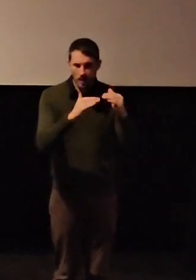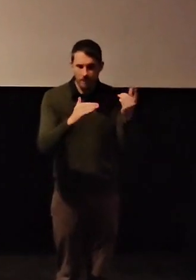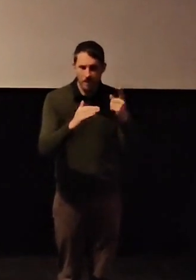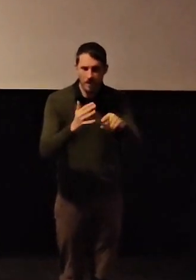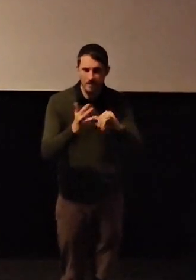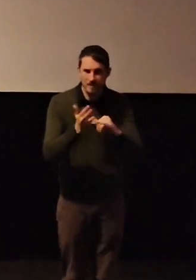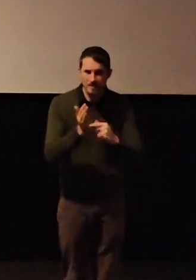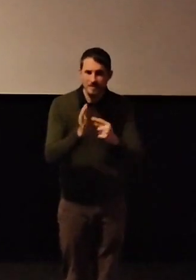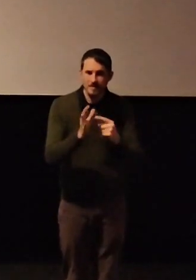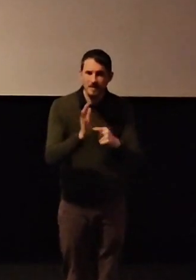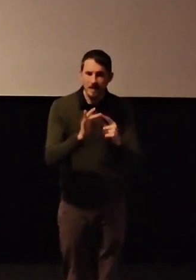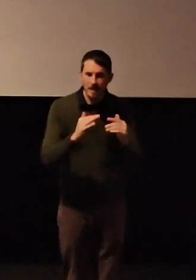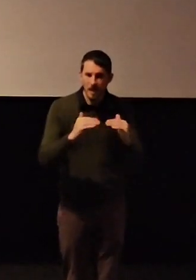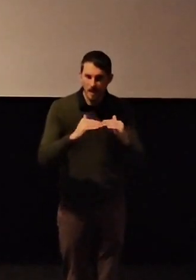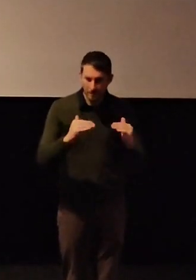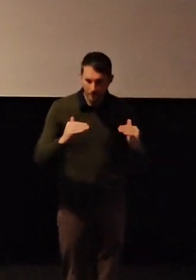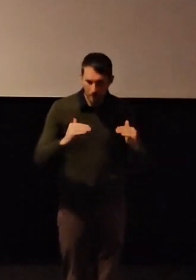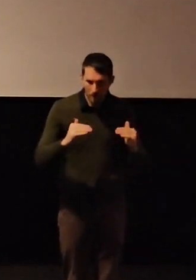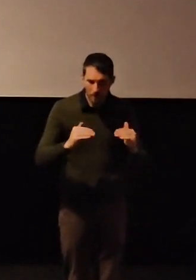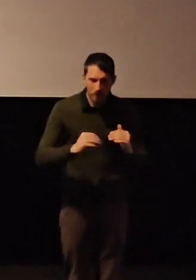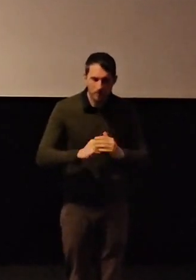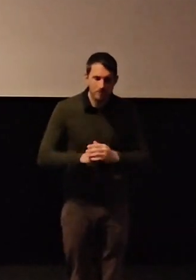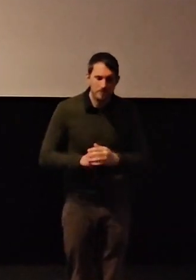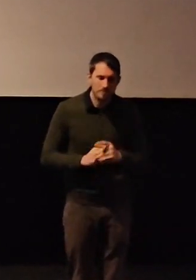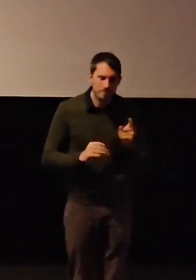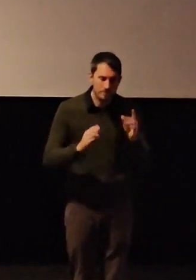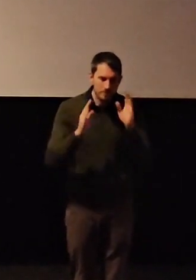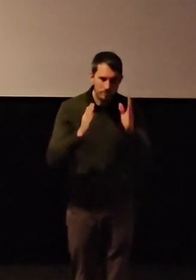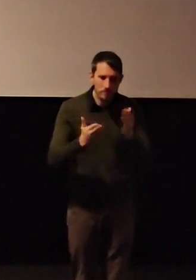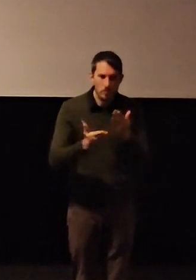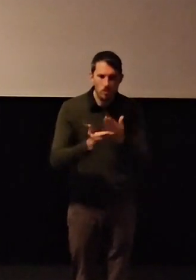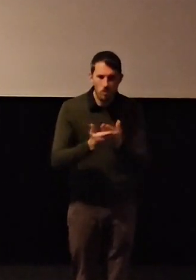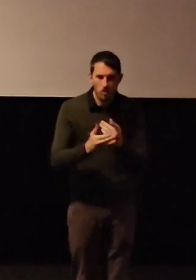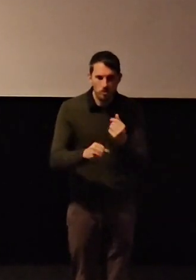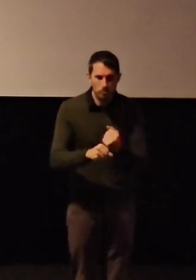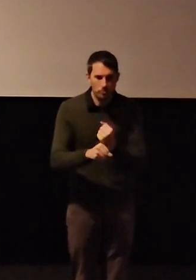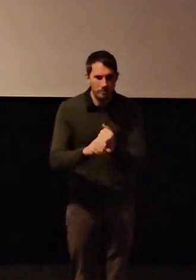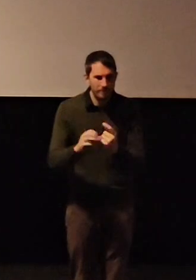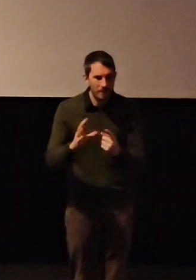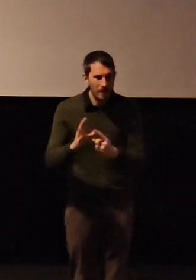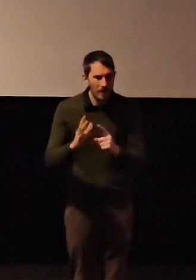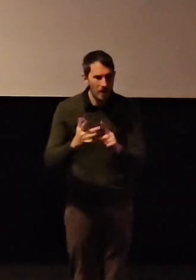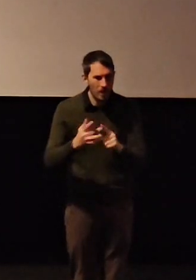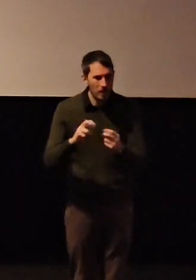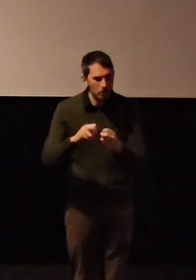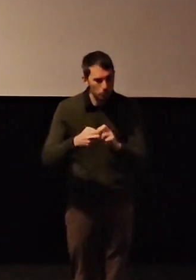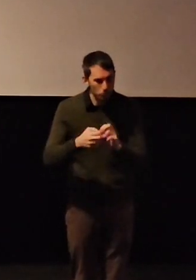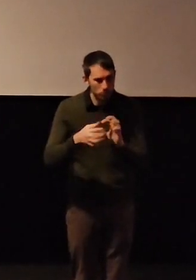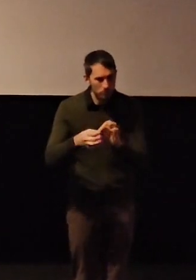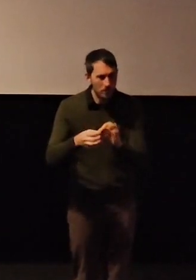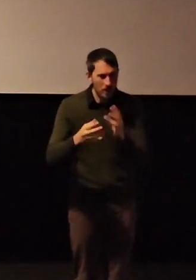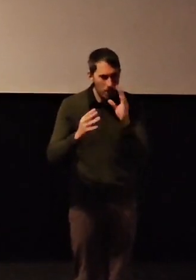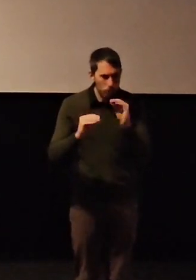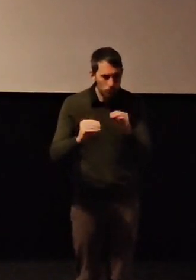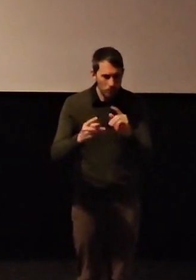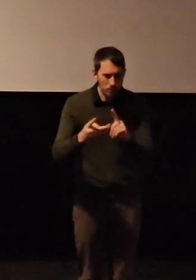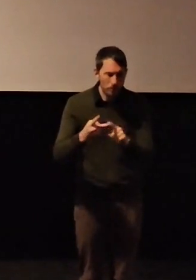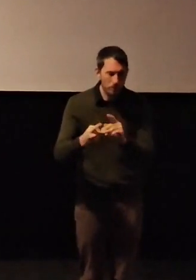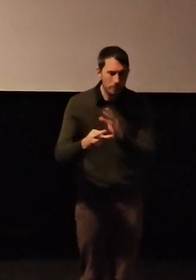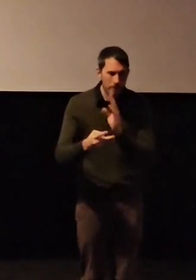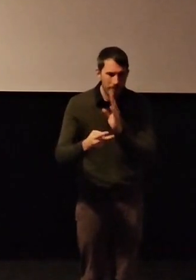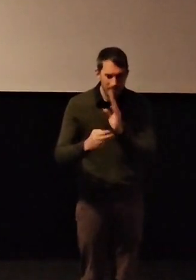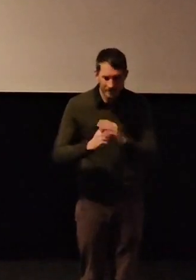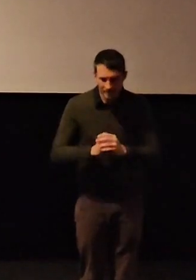level dedicated to issues of generative AI in education, privacy,